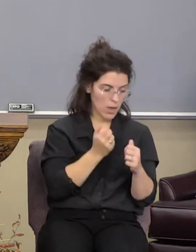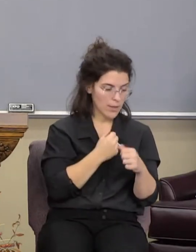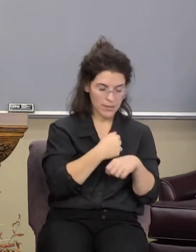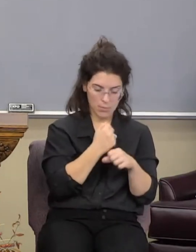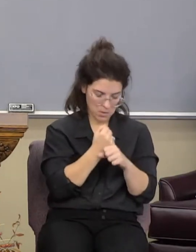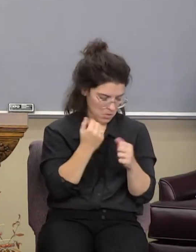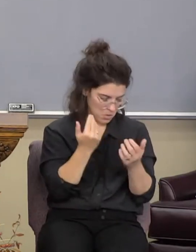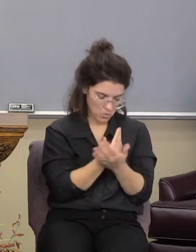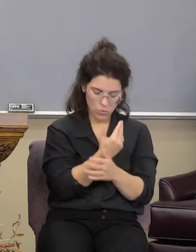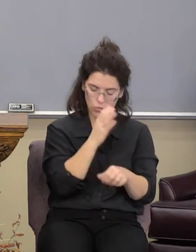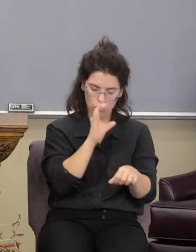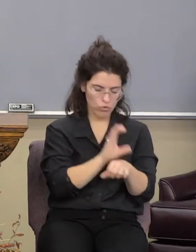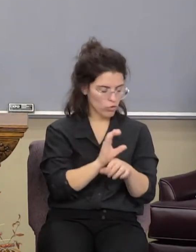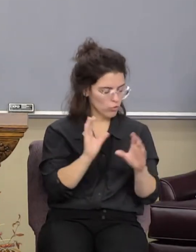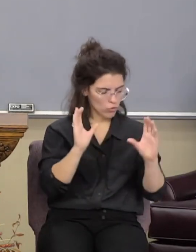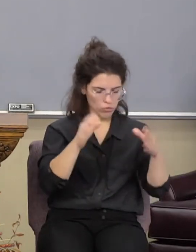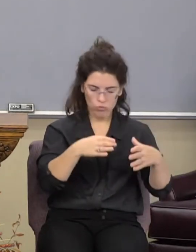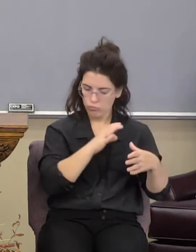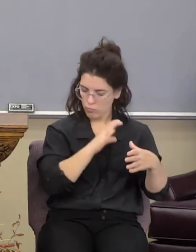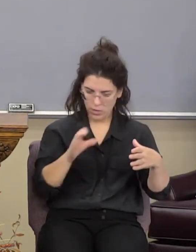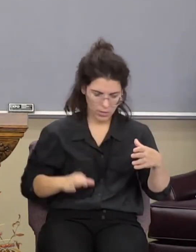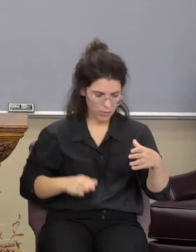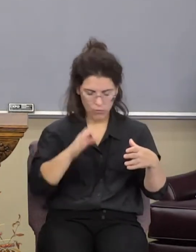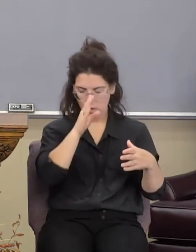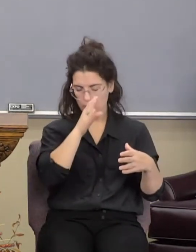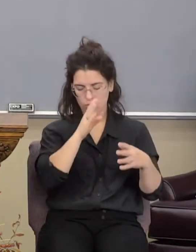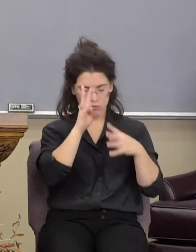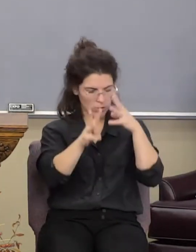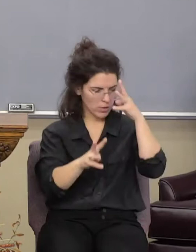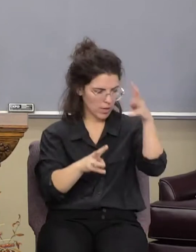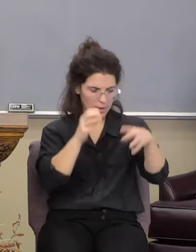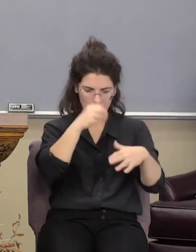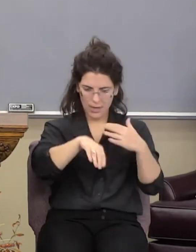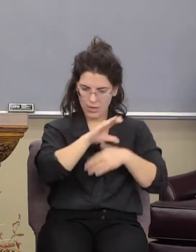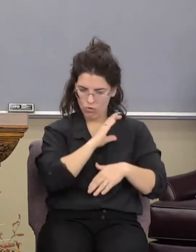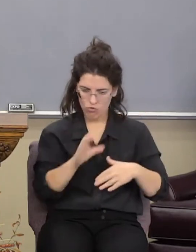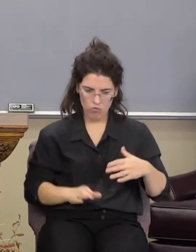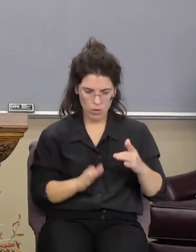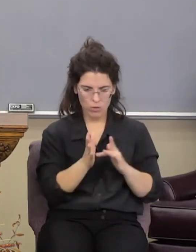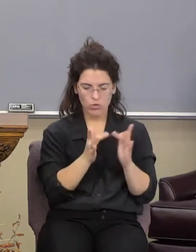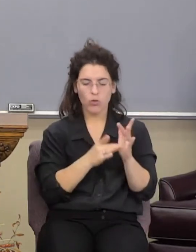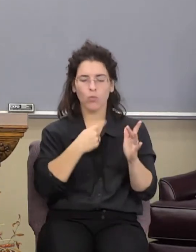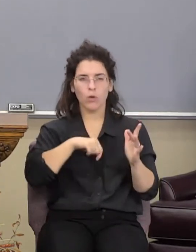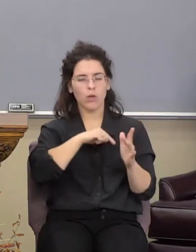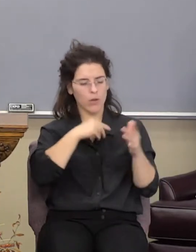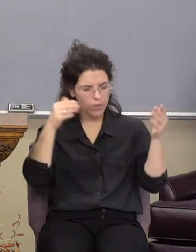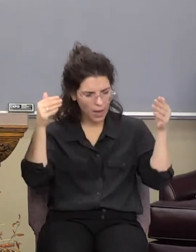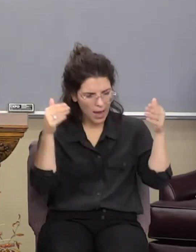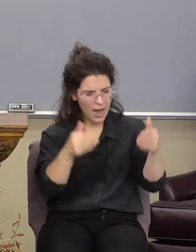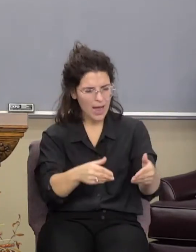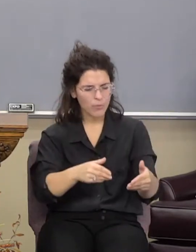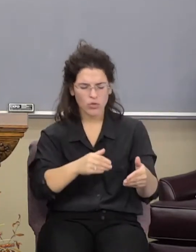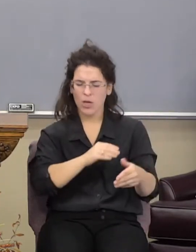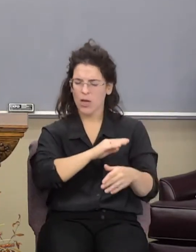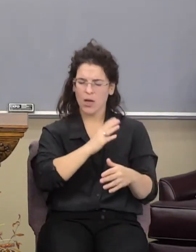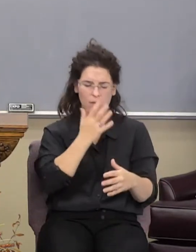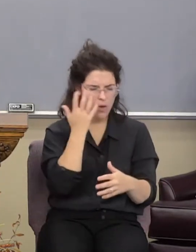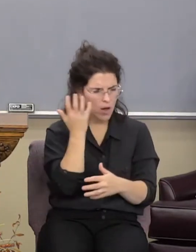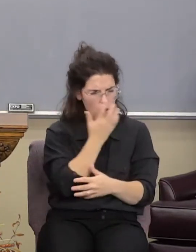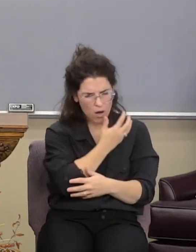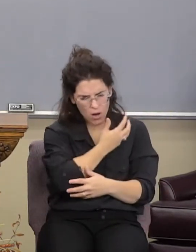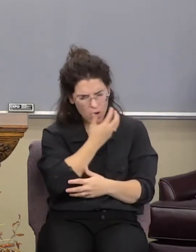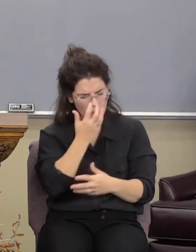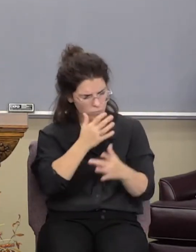new entity, the church, the body of Christ, created in Christ Jesus? We are now the object of awe